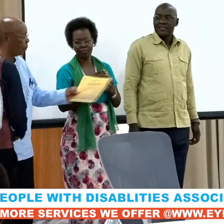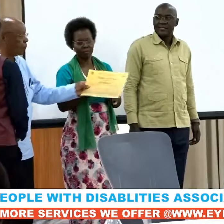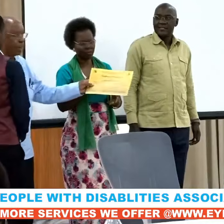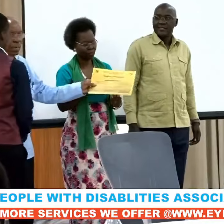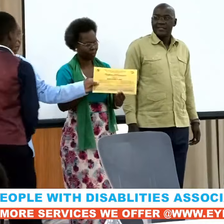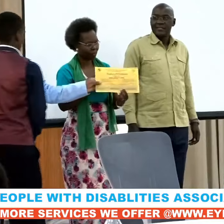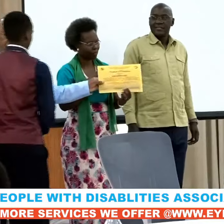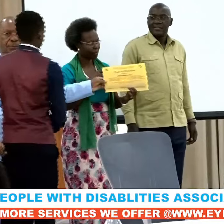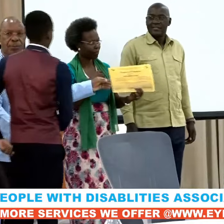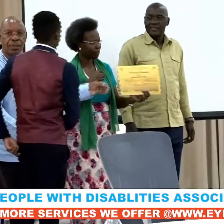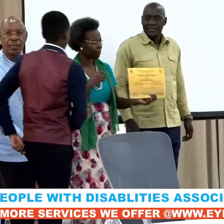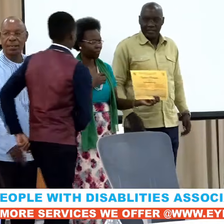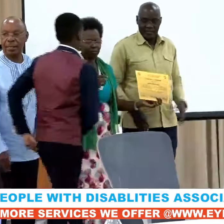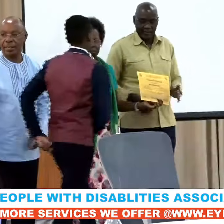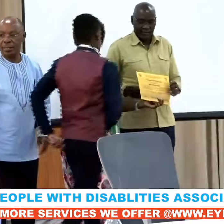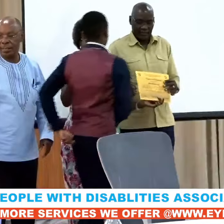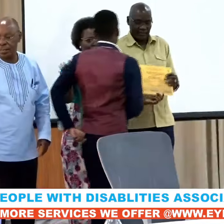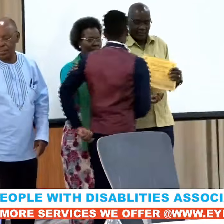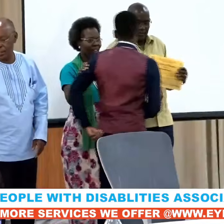That is Isaac, yes.